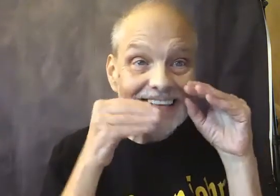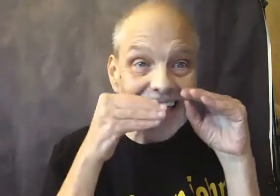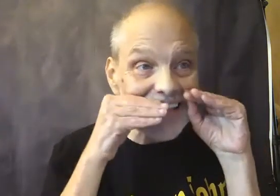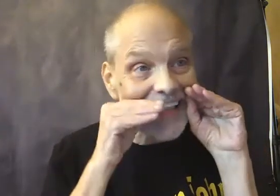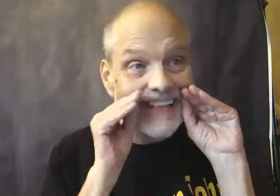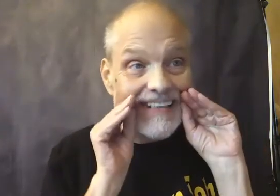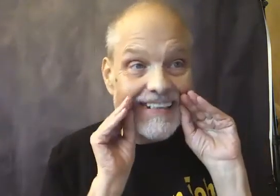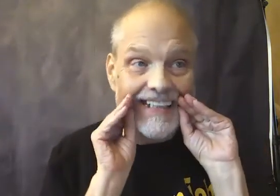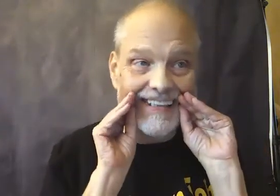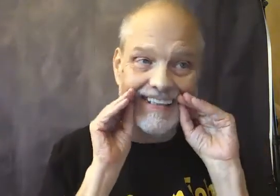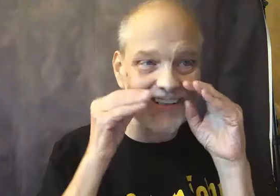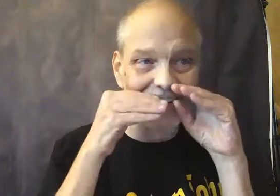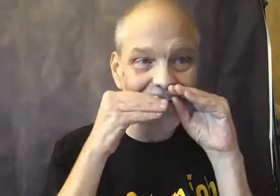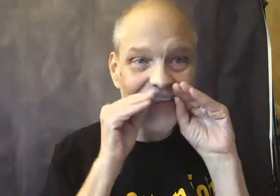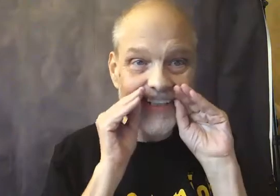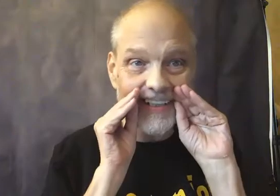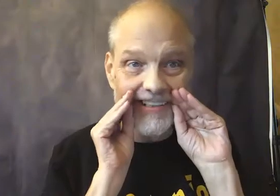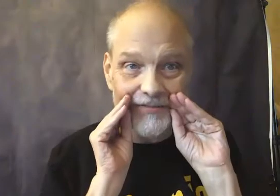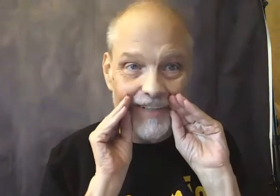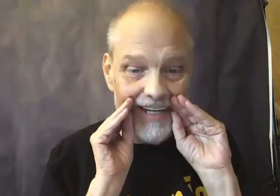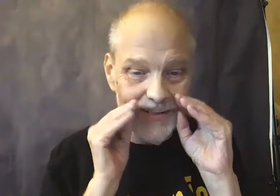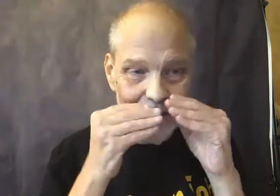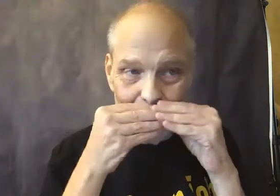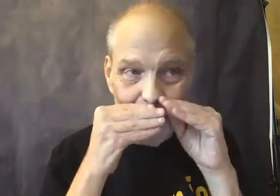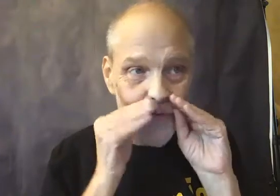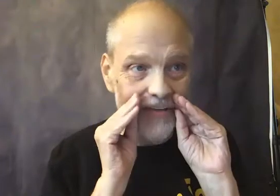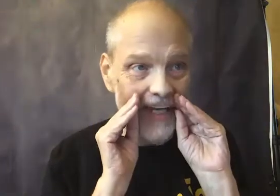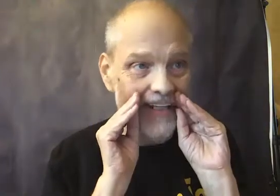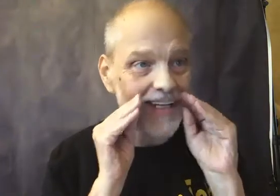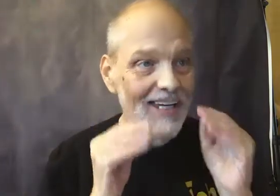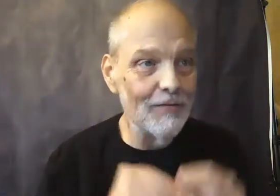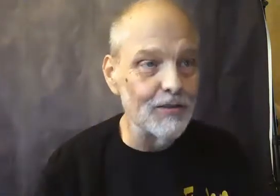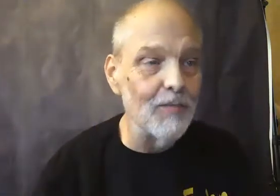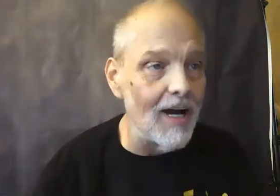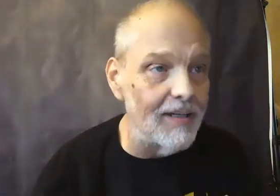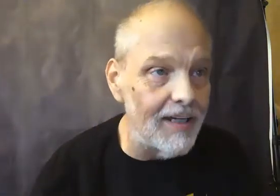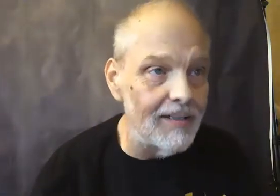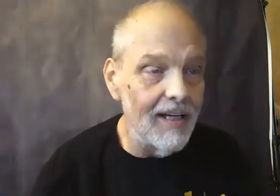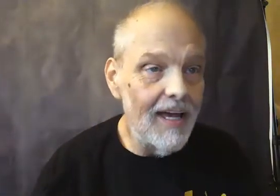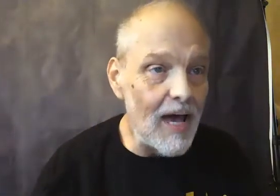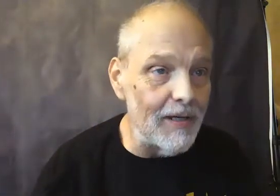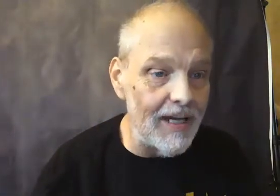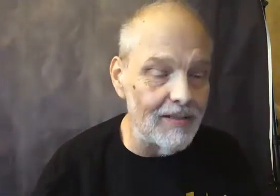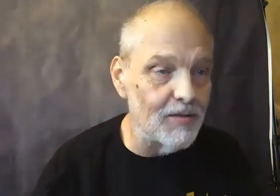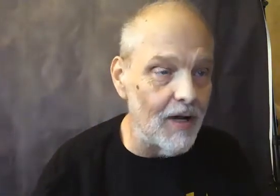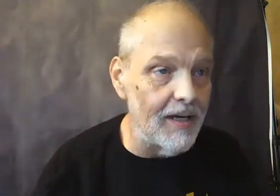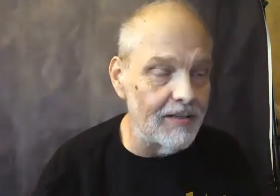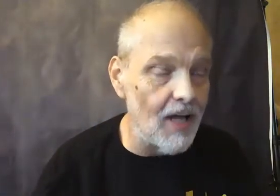That's inconsistent. That doesn't apply. There's something wrong with that. If you're smiling and happy and